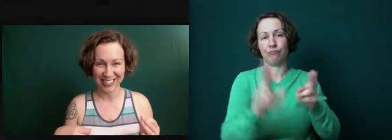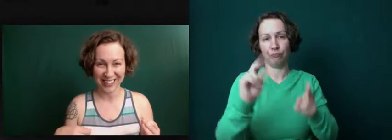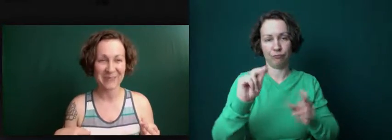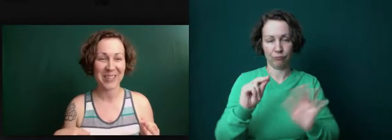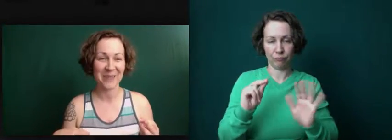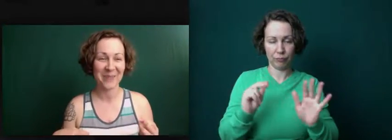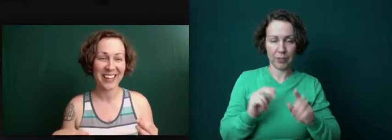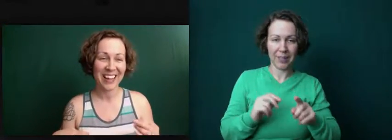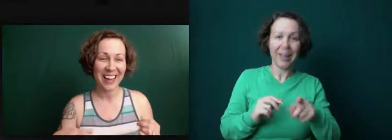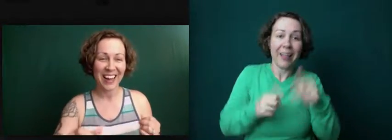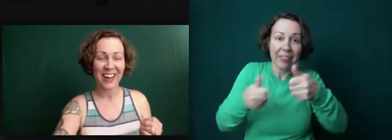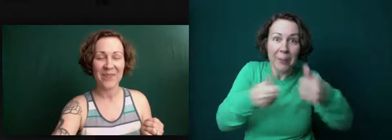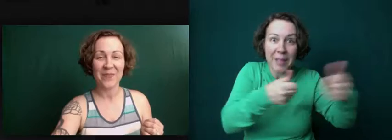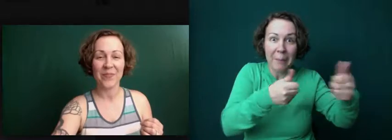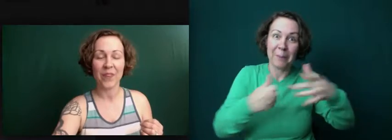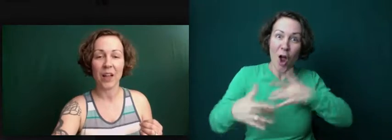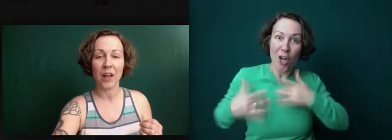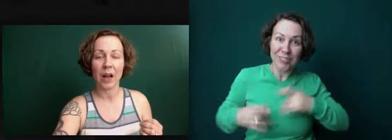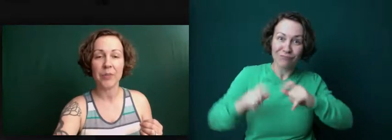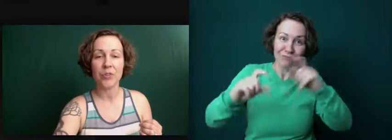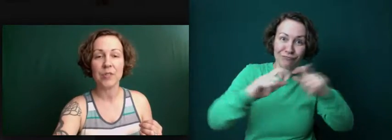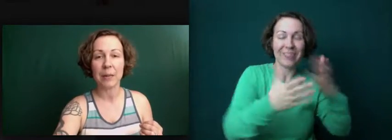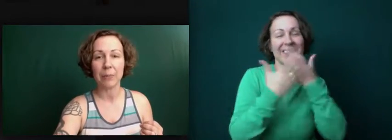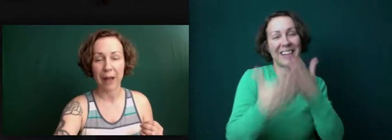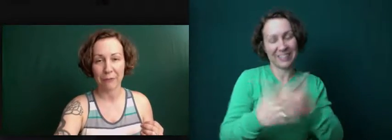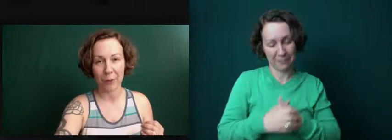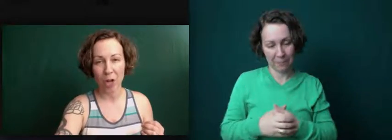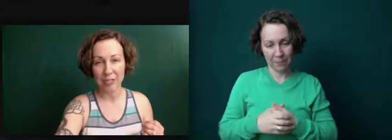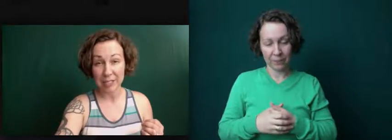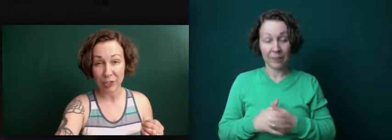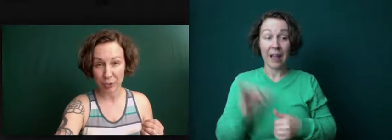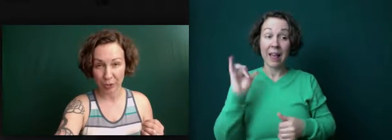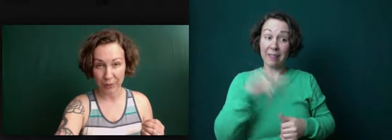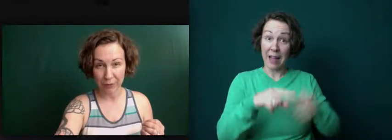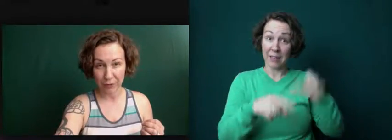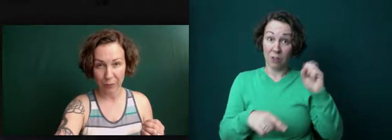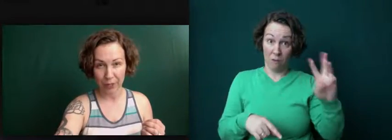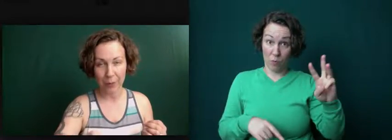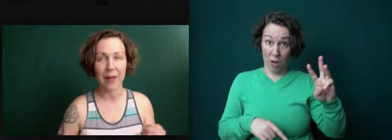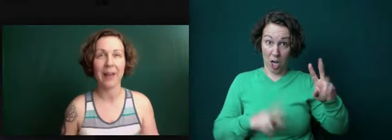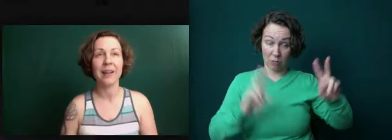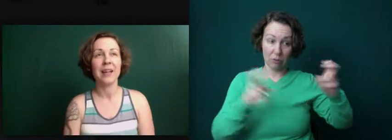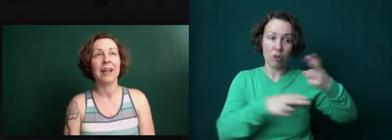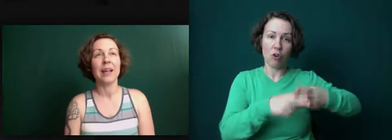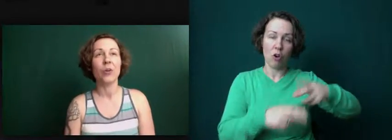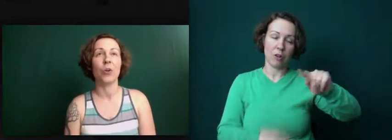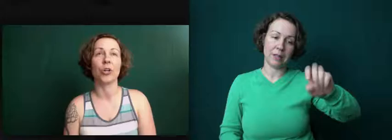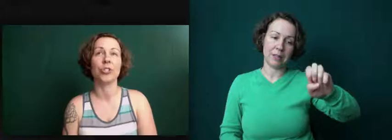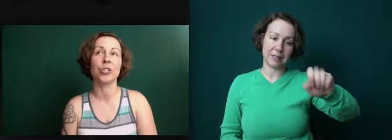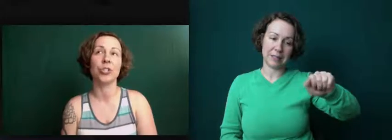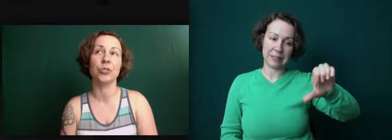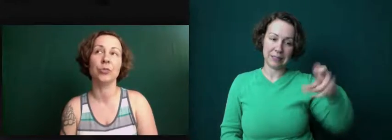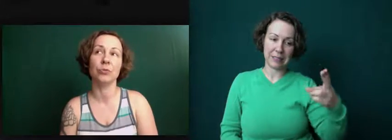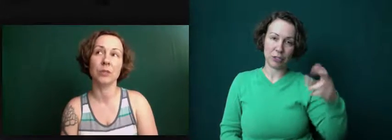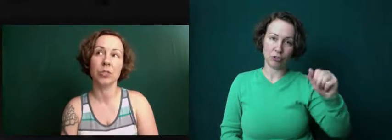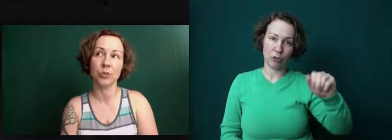hearts and the thumbs up. I'm using a platform called Teachable, if you're familiar with that, in order